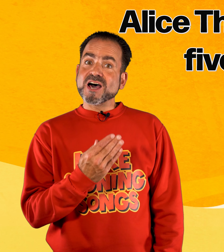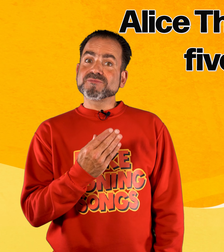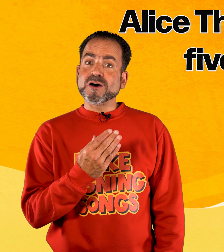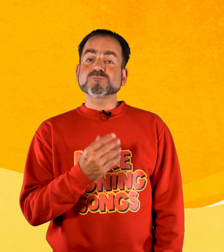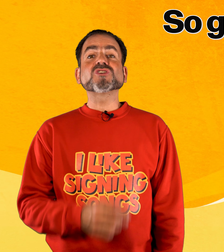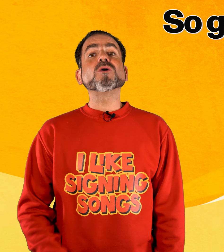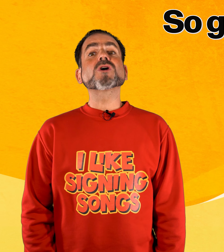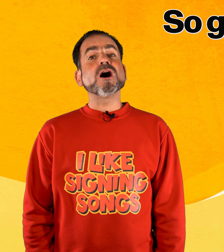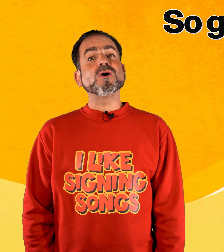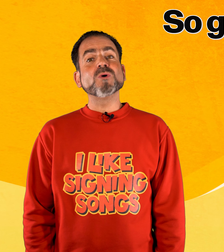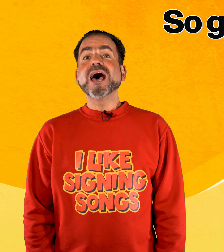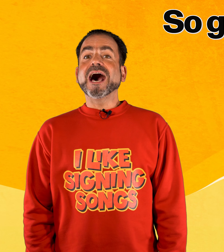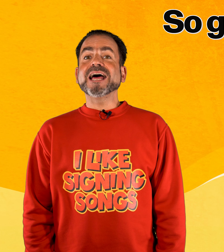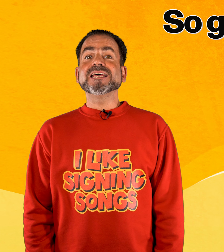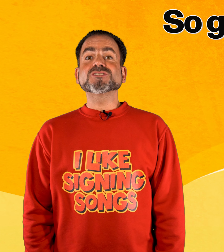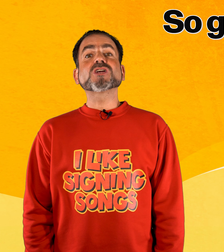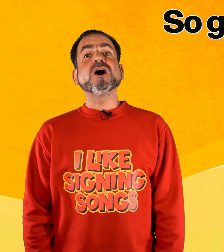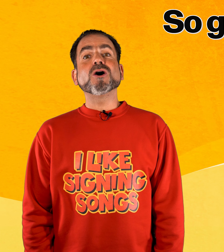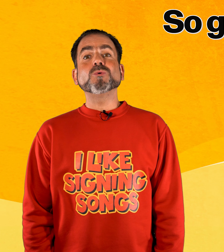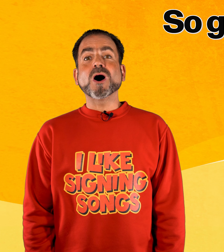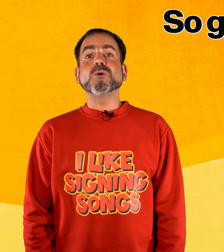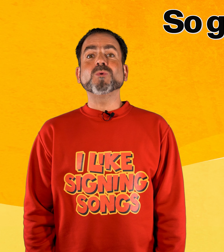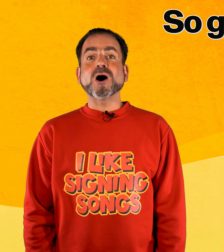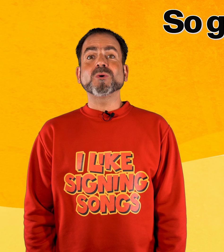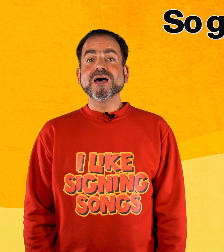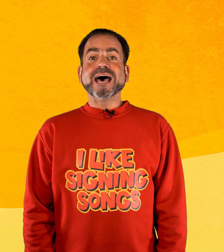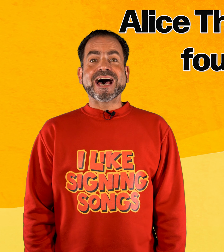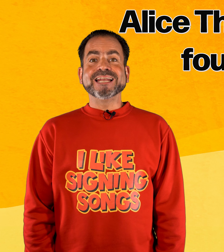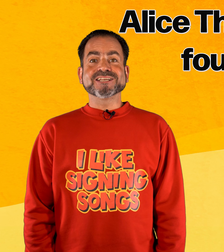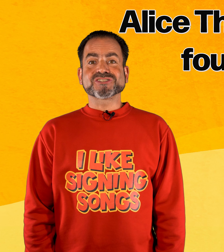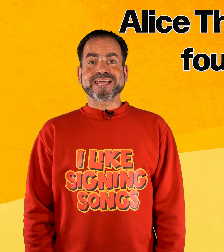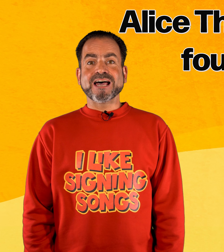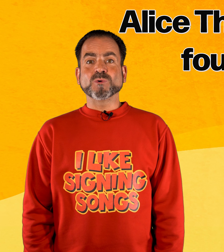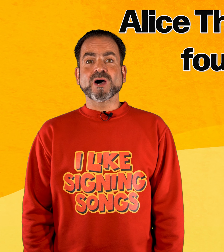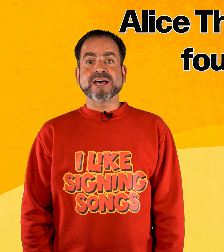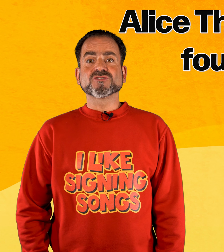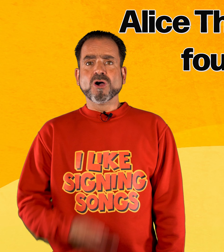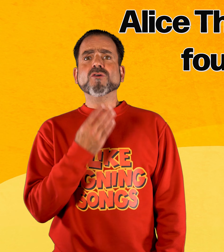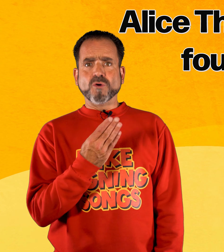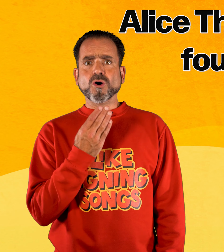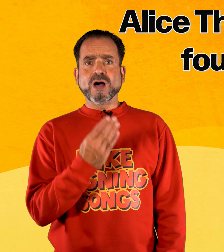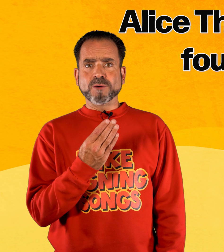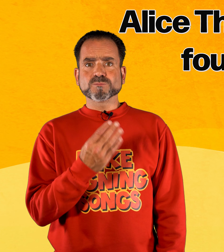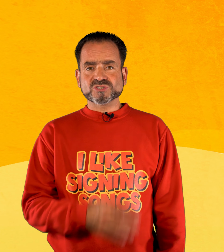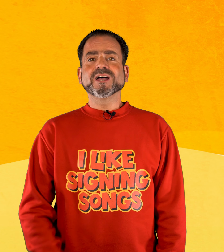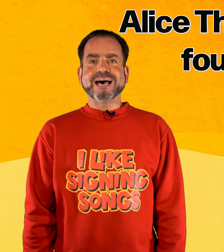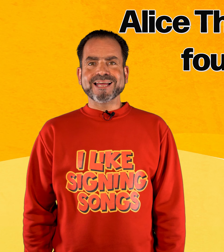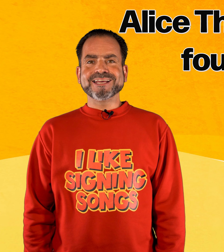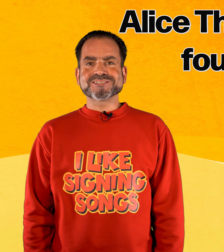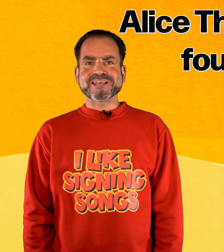five humps. Oh go, Alice go, oh, oh. Alice the camel has four humps. Alice the